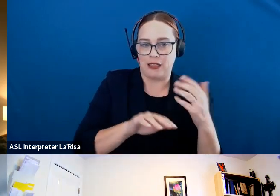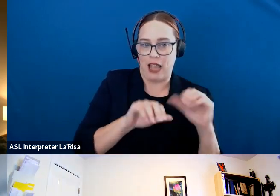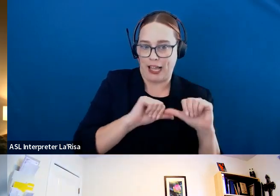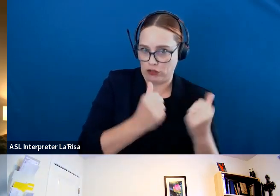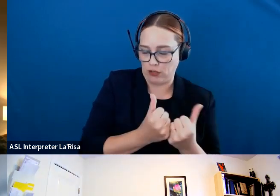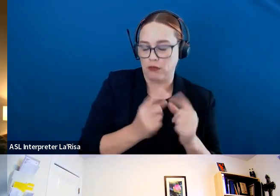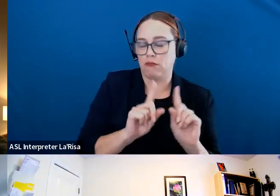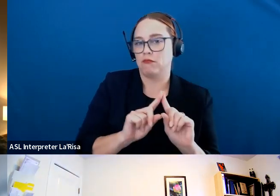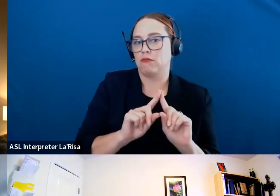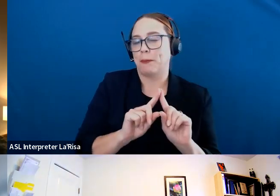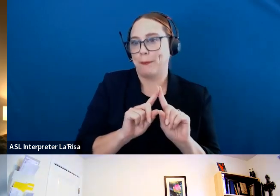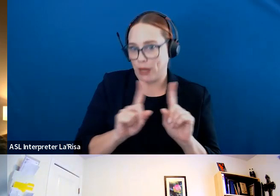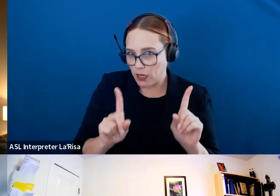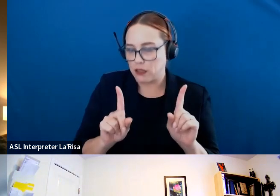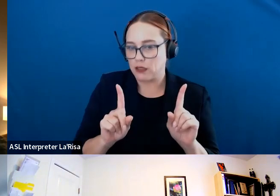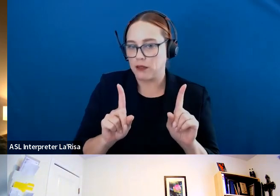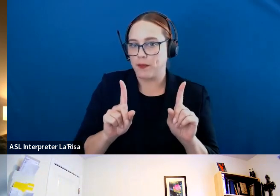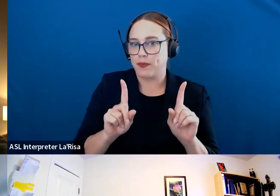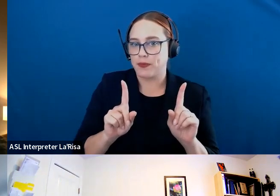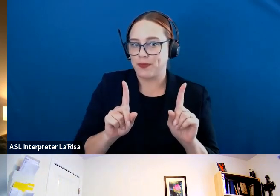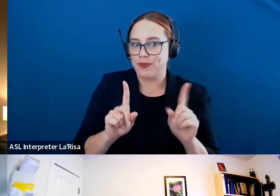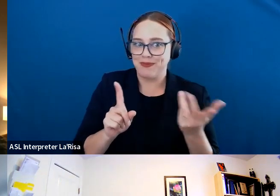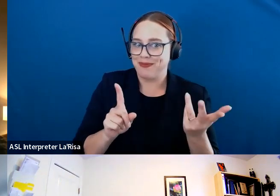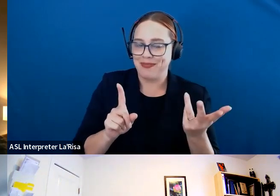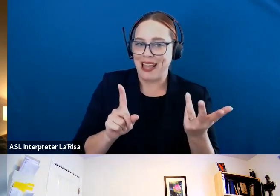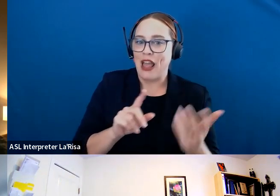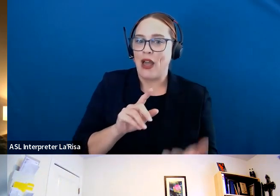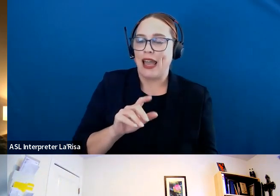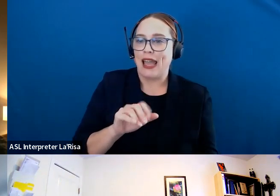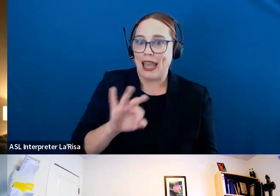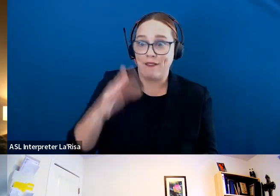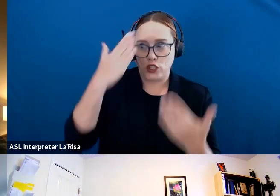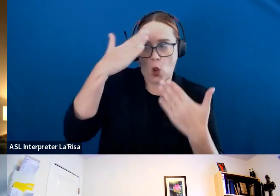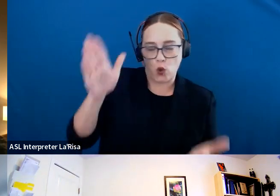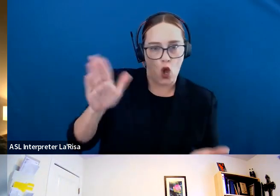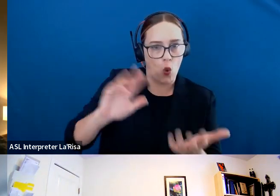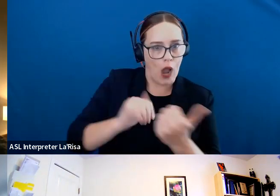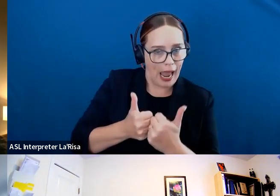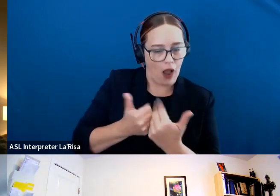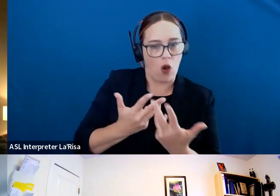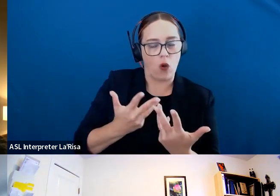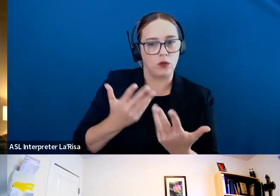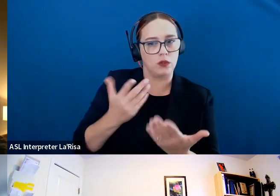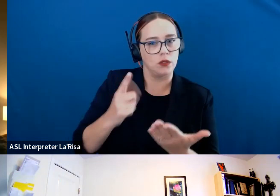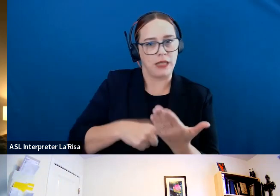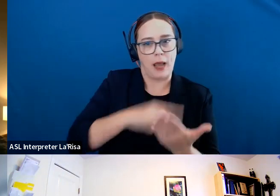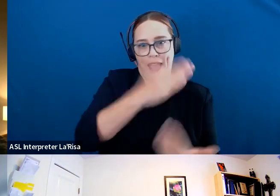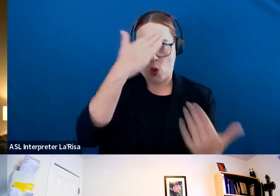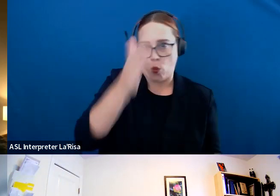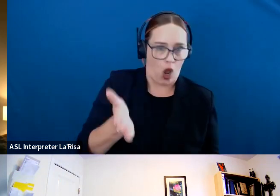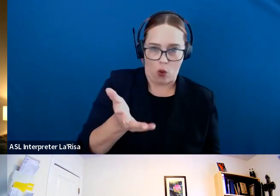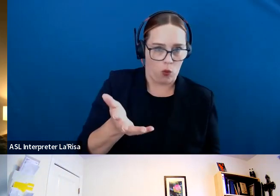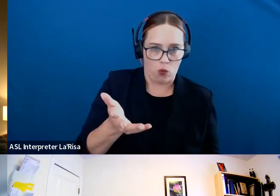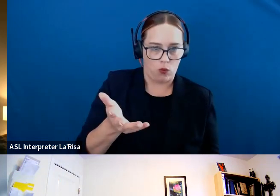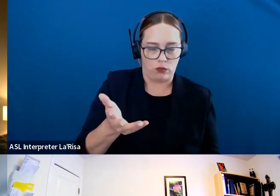they don't know what they don't know, and they're not fully engaged with all of those systems, and they don't have strong